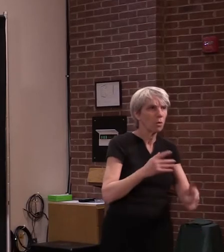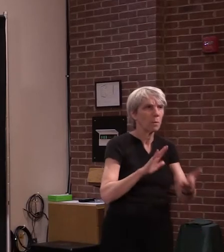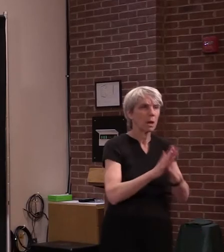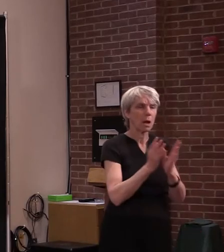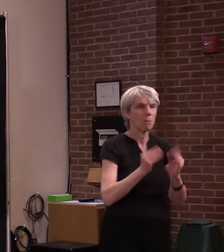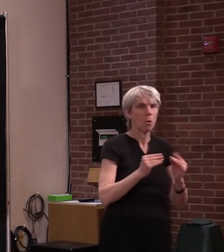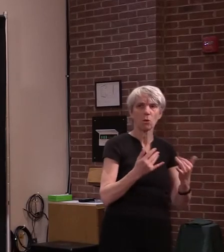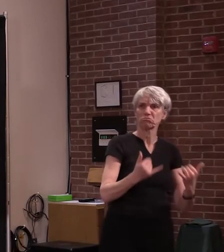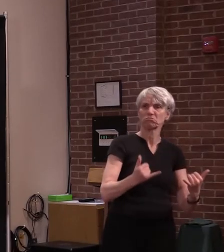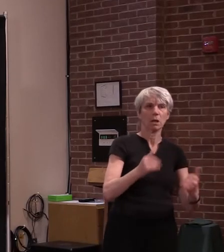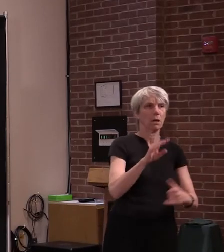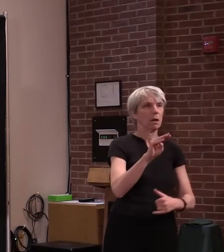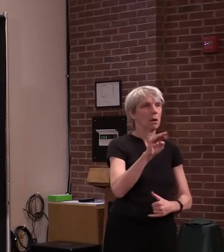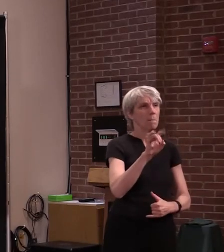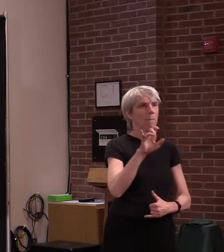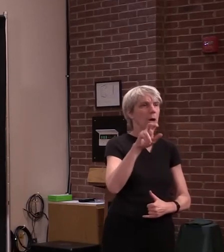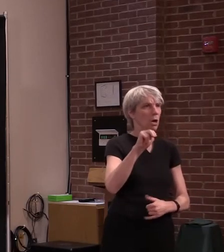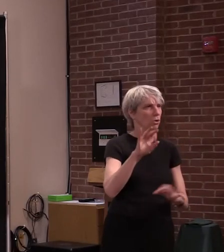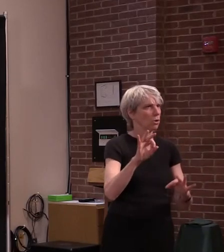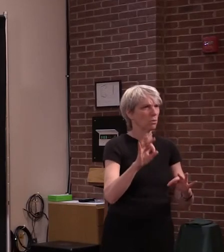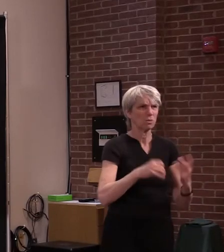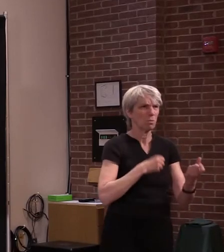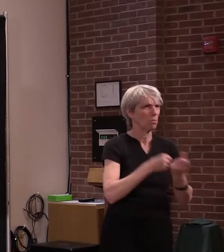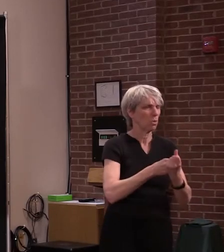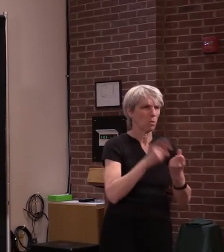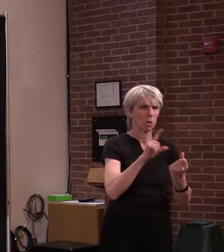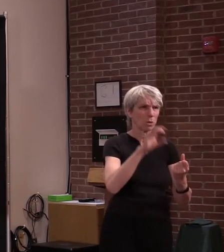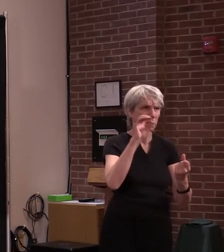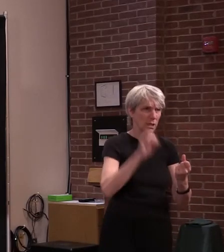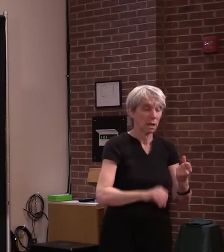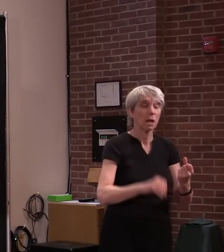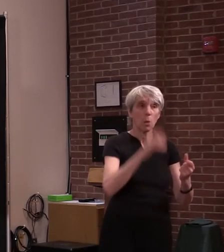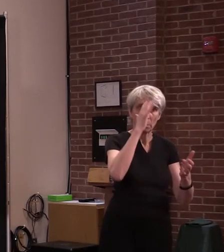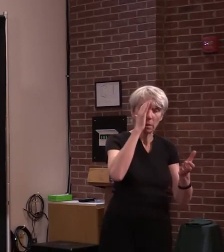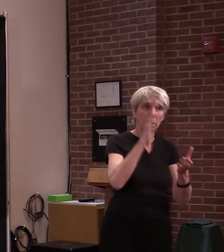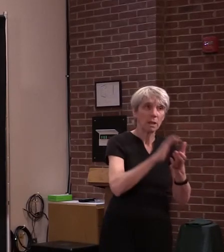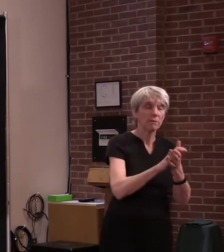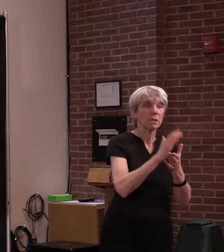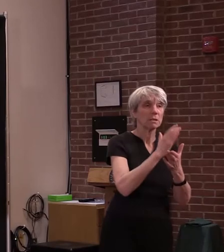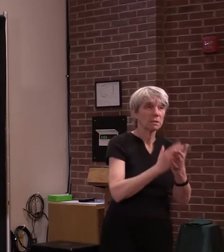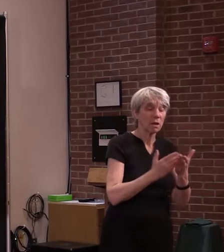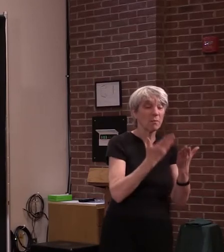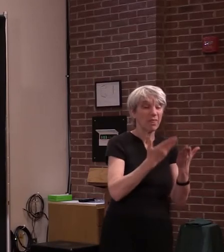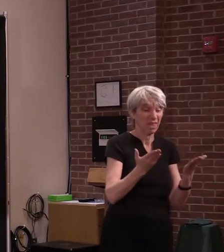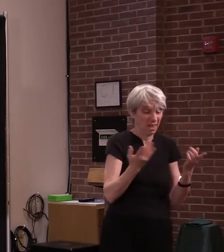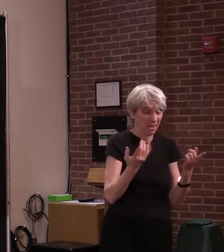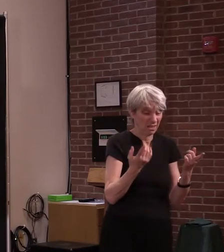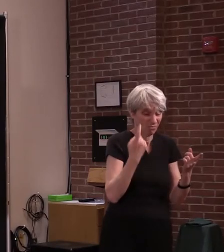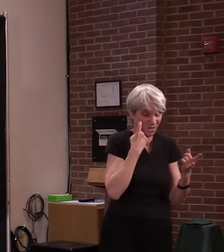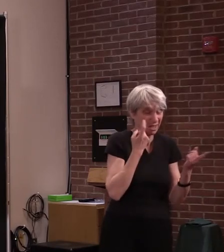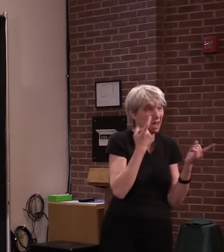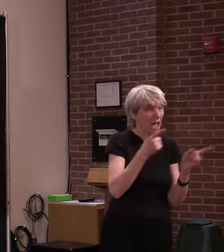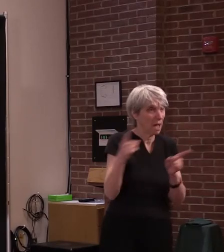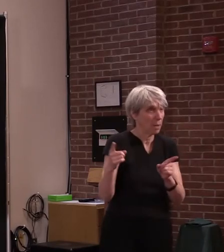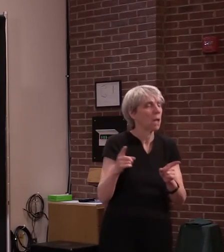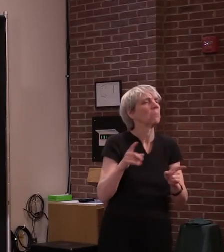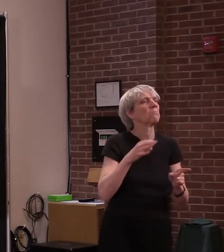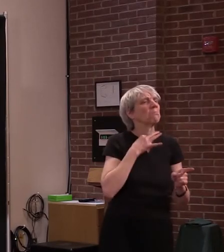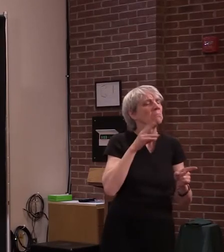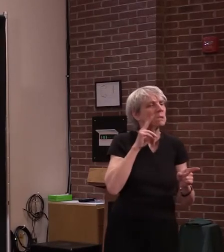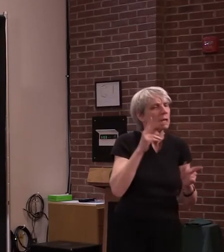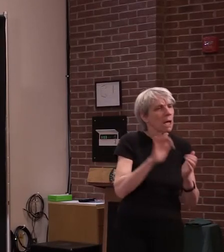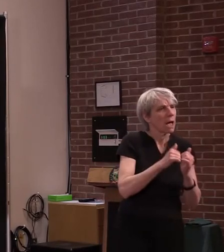recently that are potentially impactful that we need to see how things play out with those initiatives.